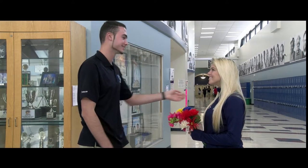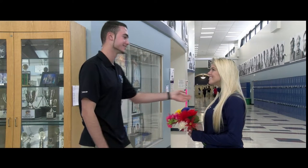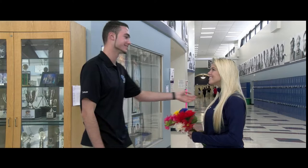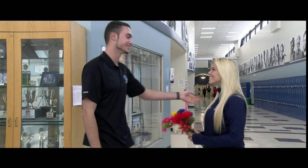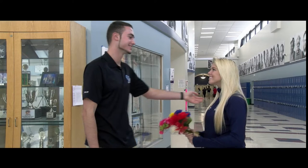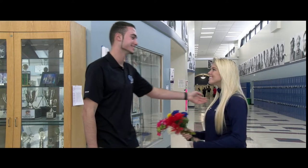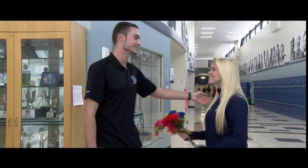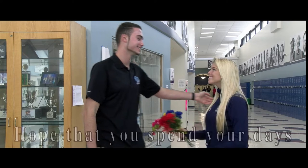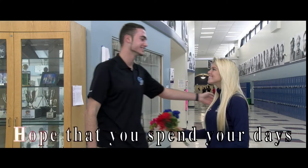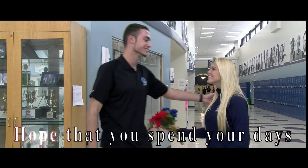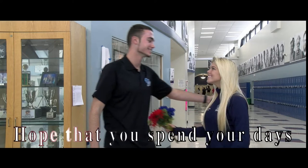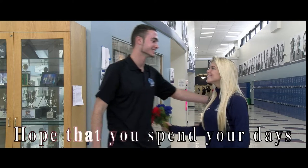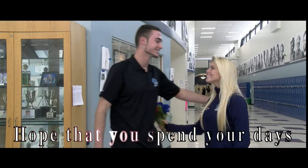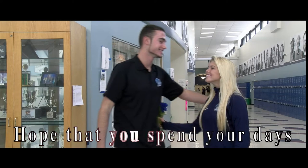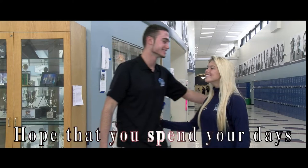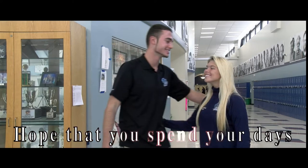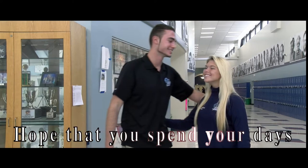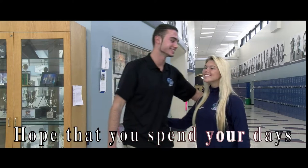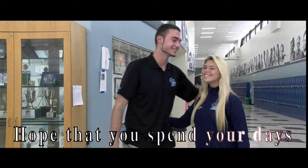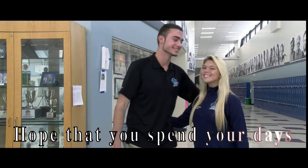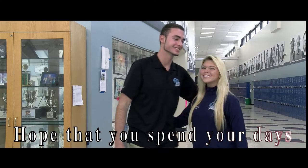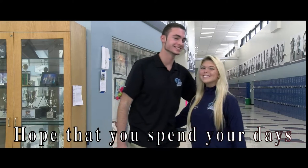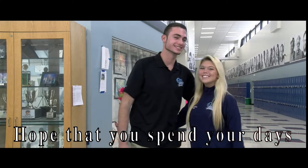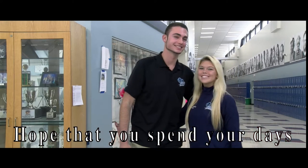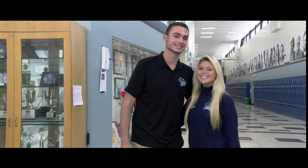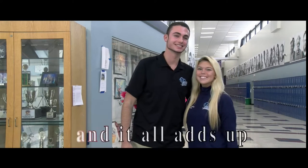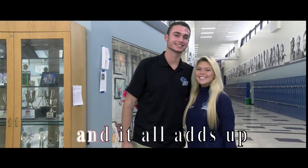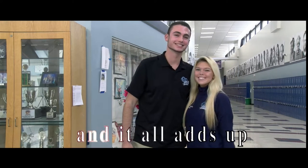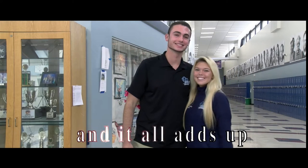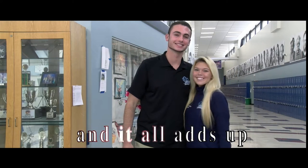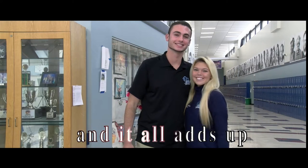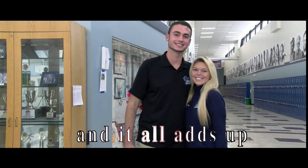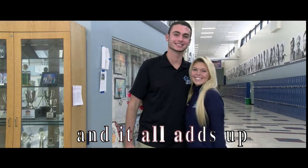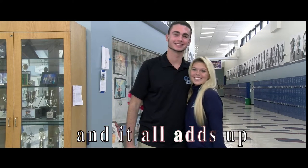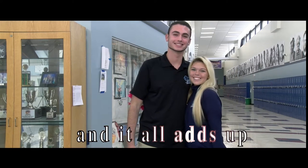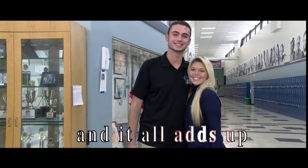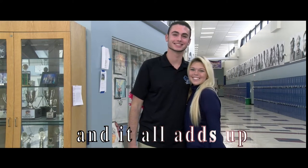Hope that you spend your days That they all light up